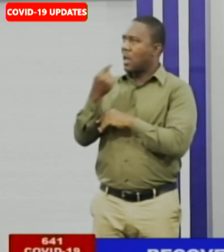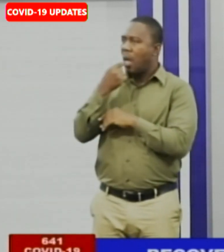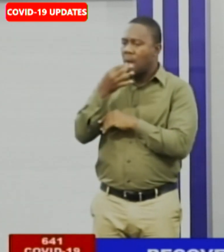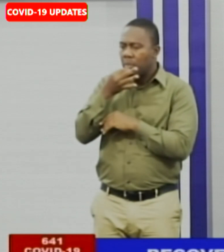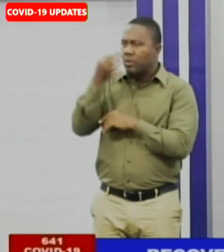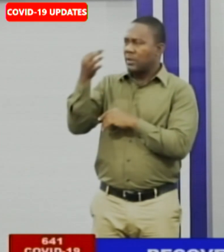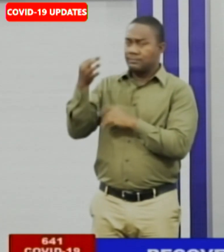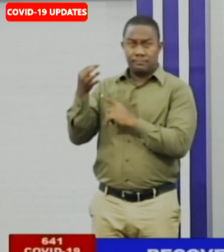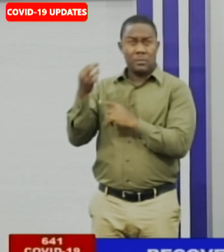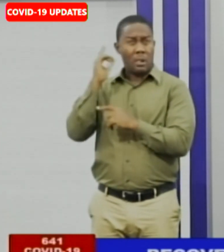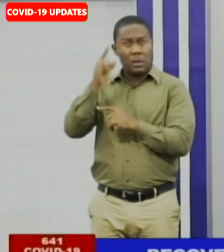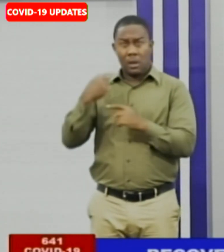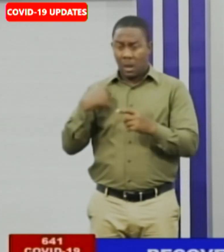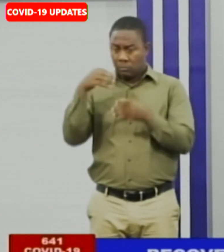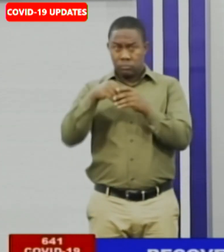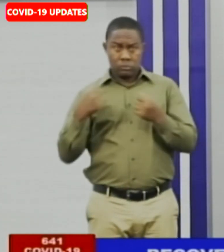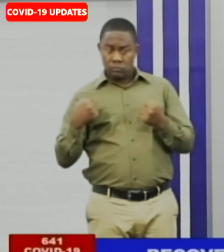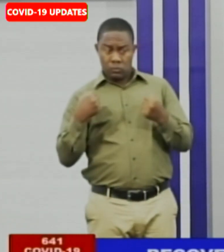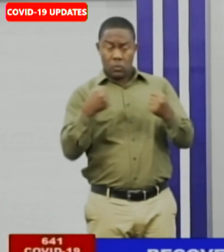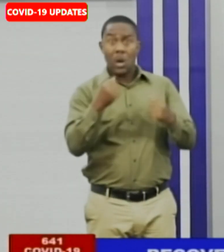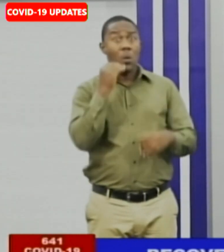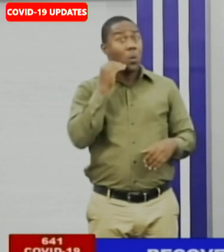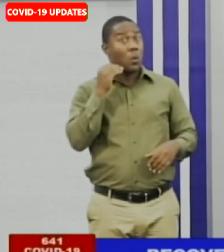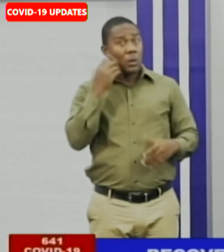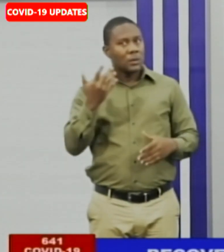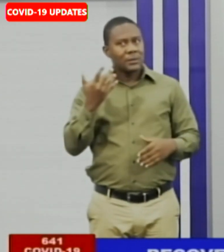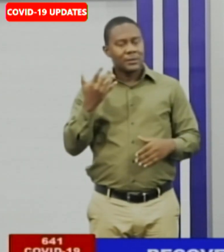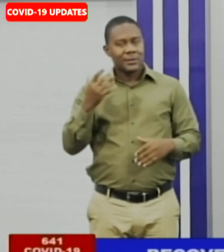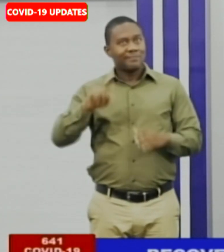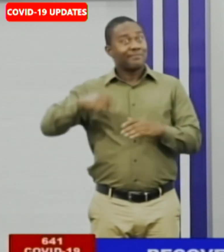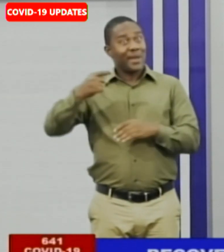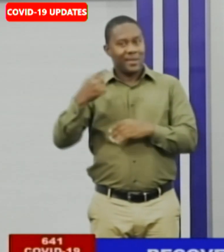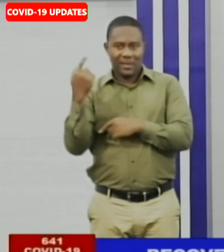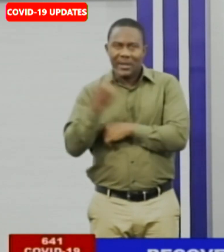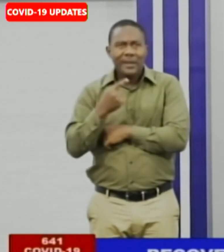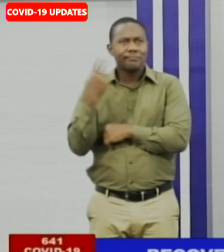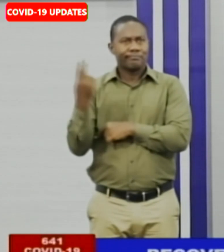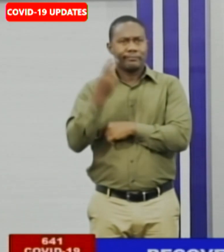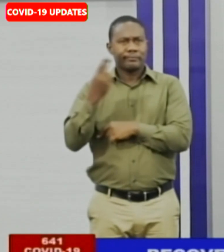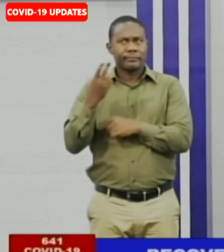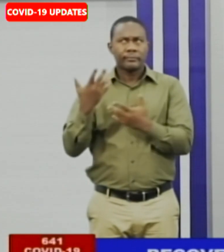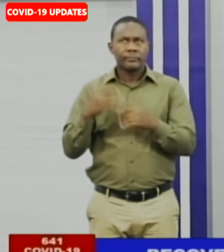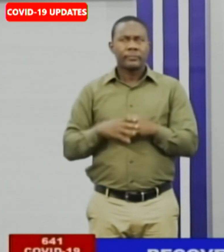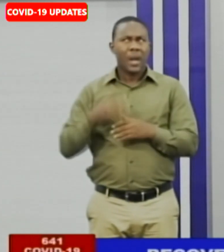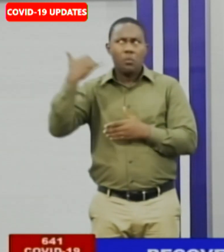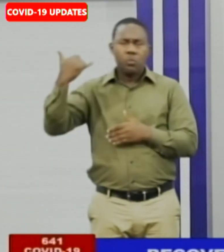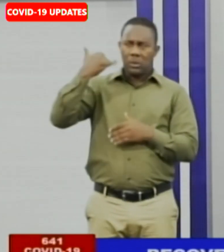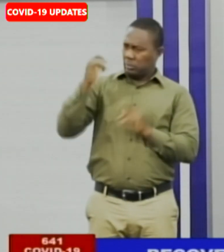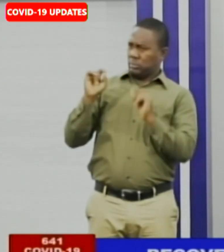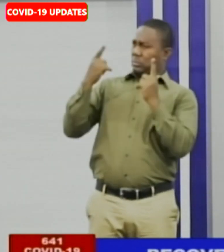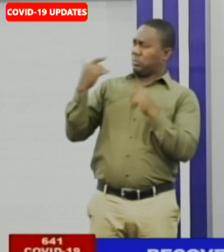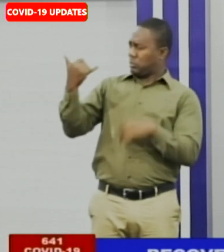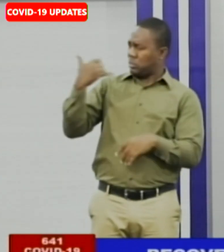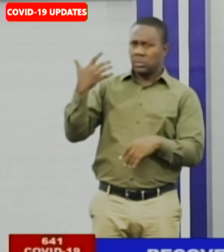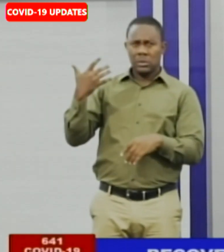drove myself and I went to the house. The following day, Thursday, I was there and I received a strange call. Please,